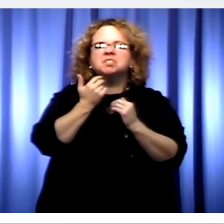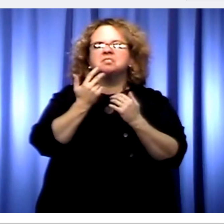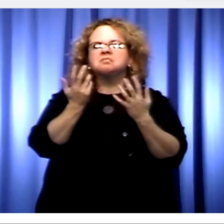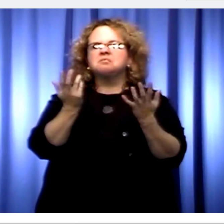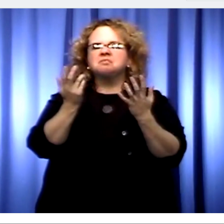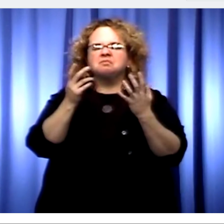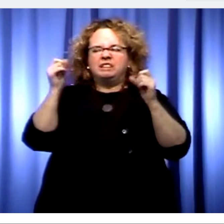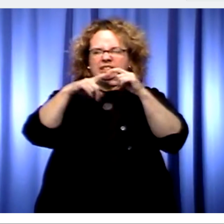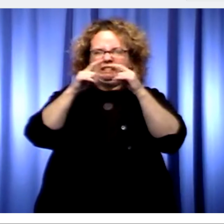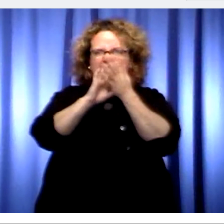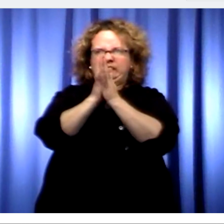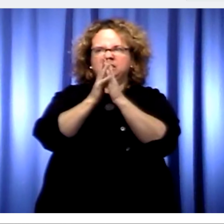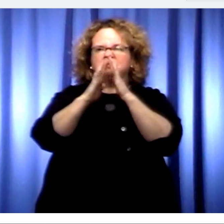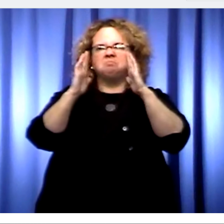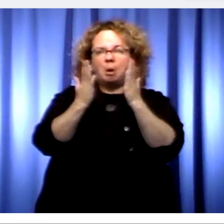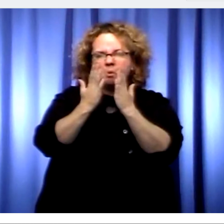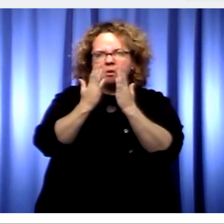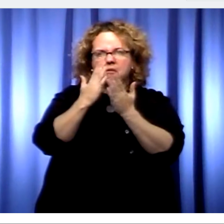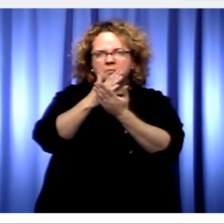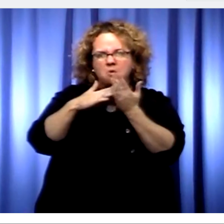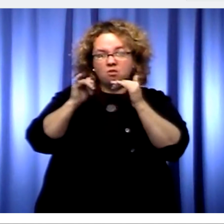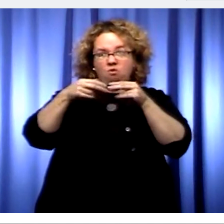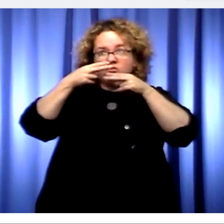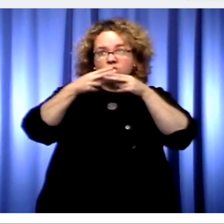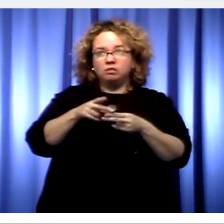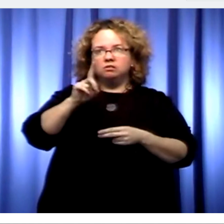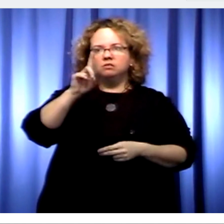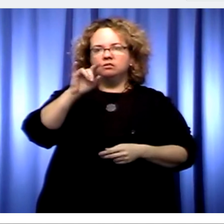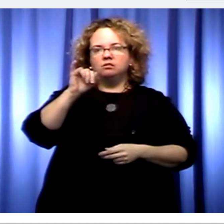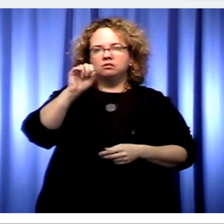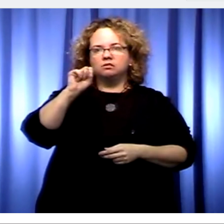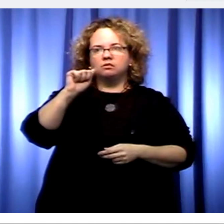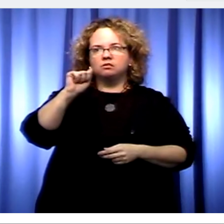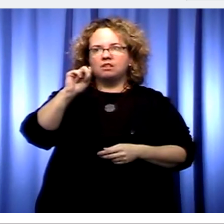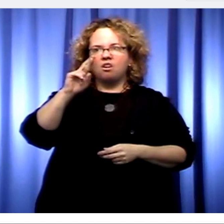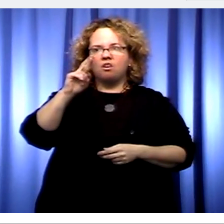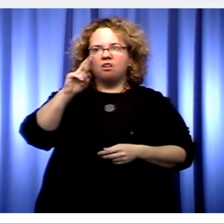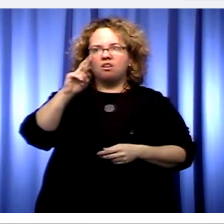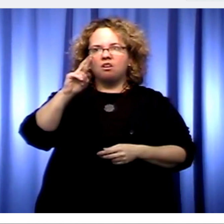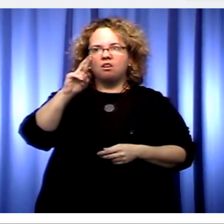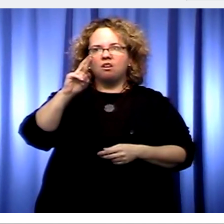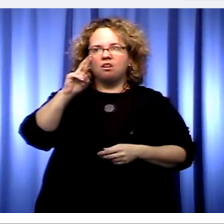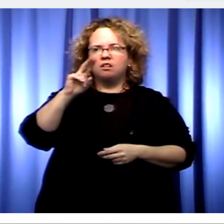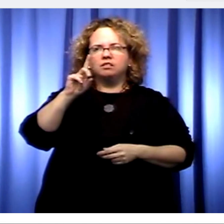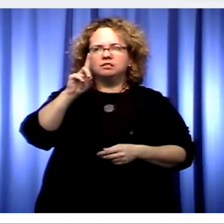glands within your mouth. And your teeth are going to be used